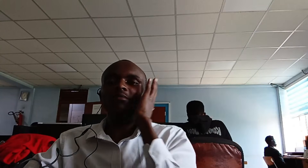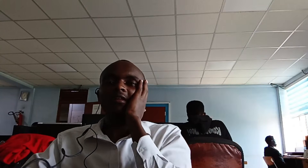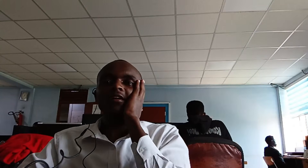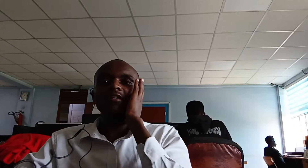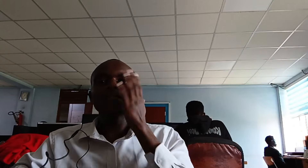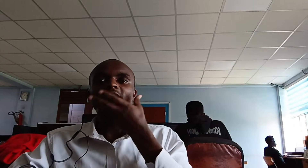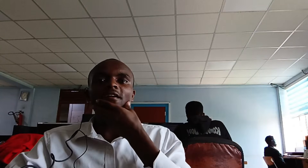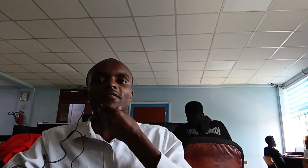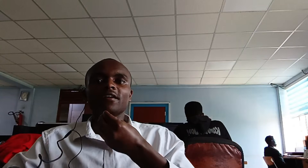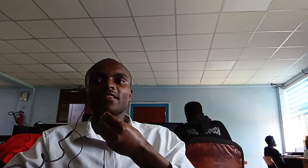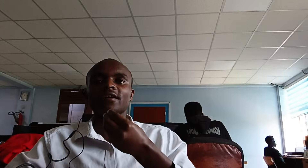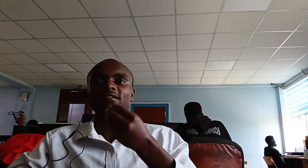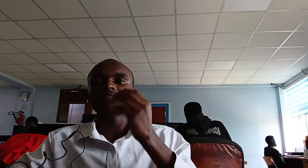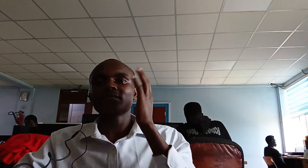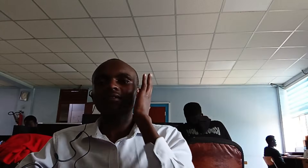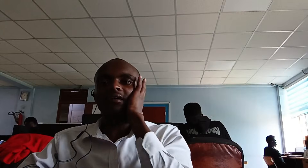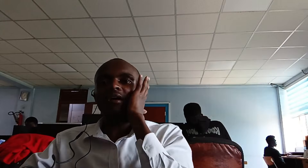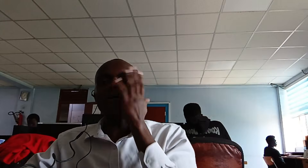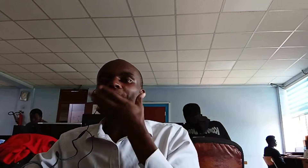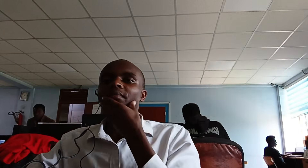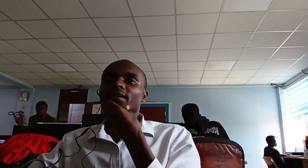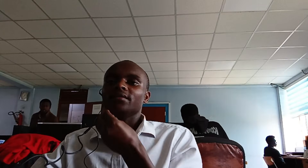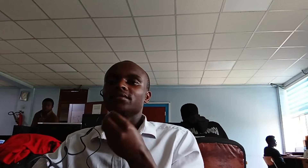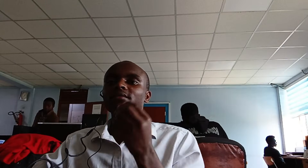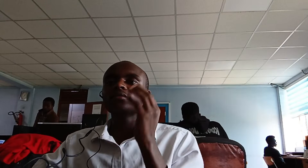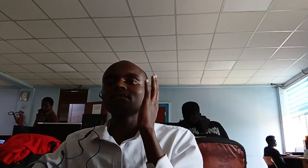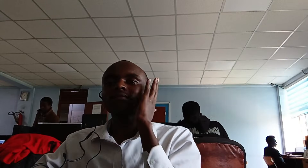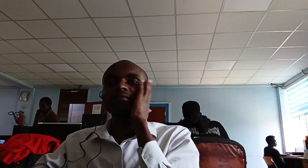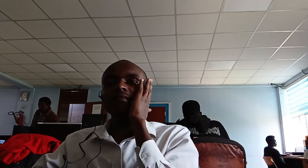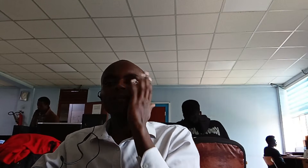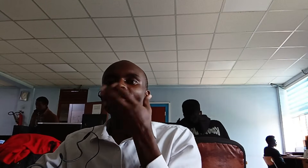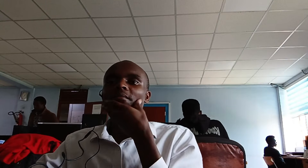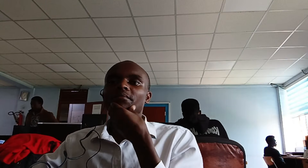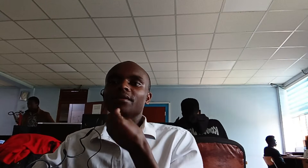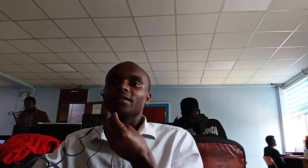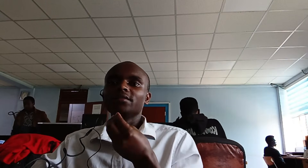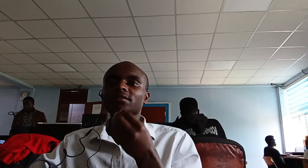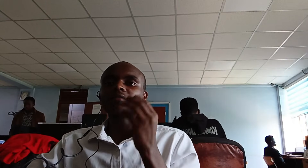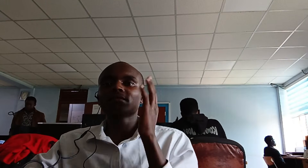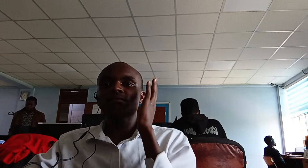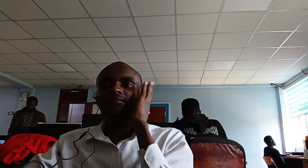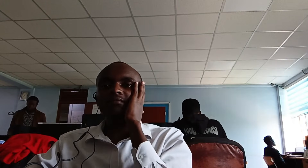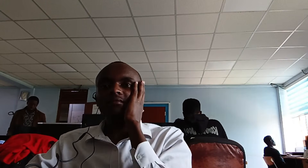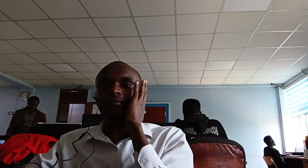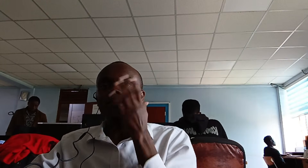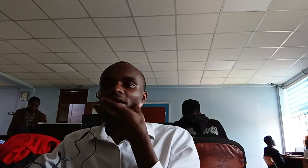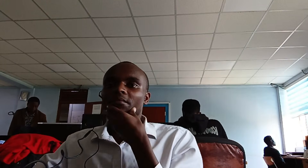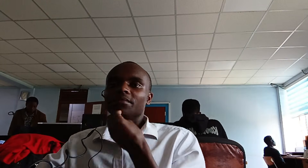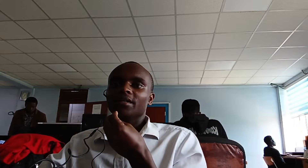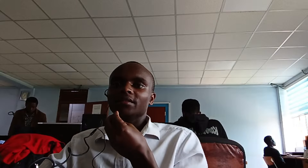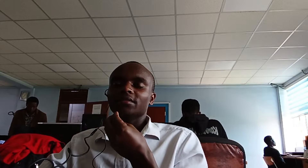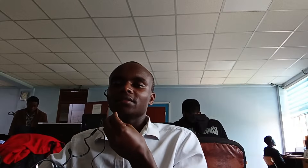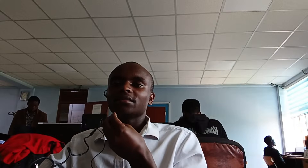mother, father. Parents. Parents. Parents.